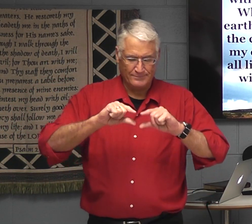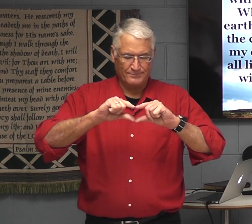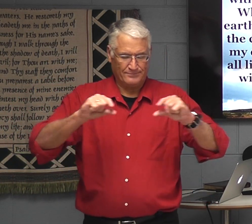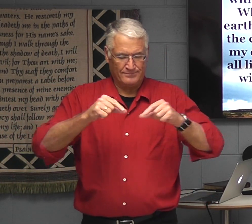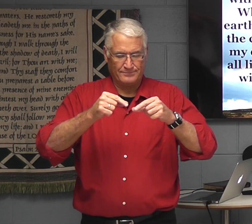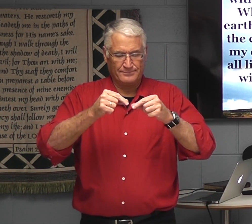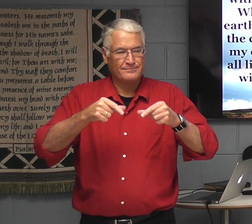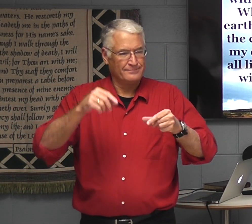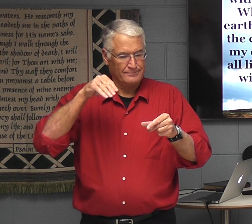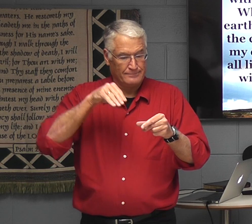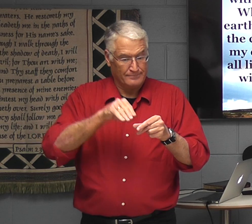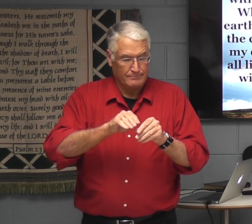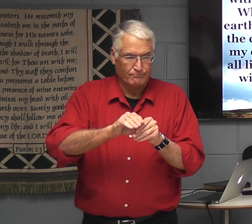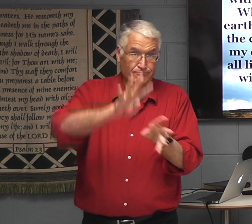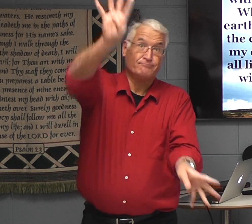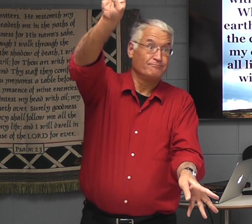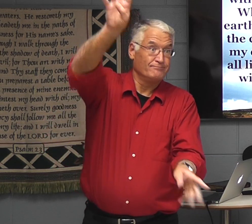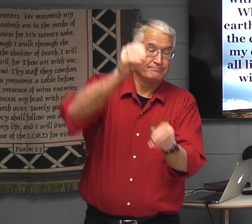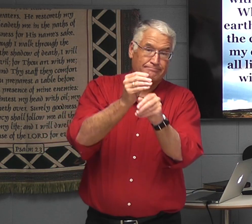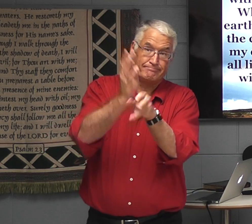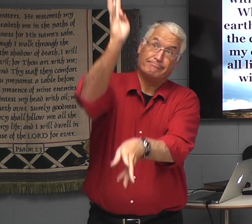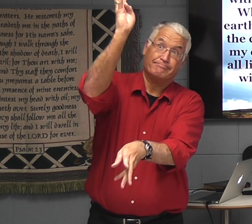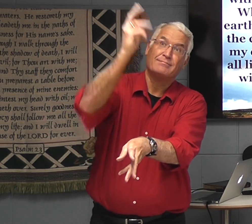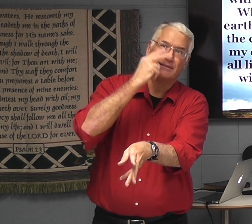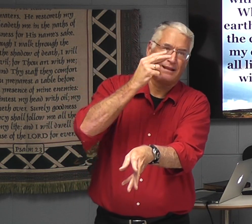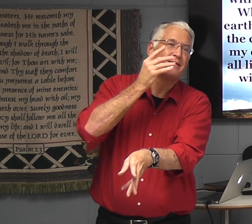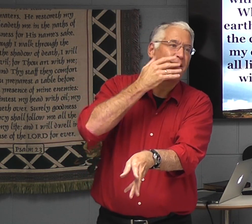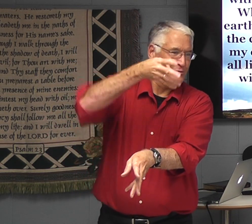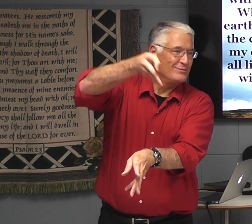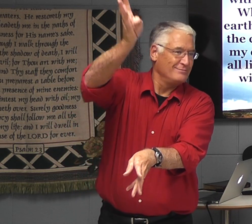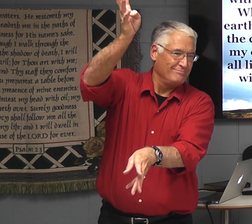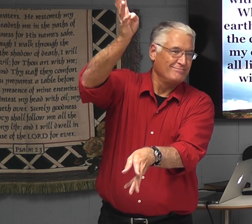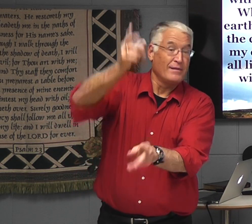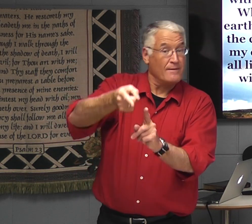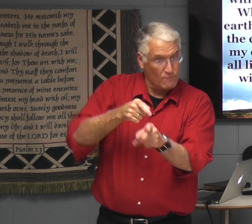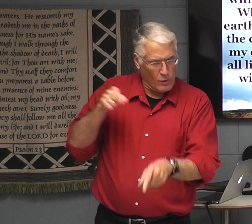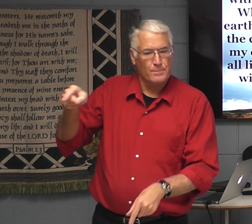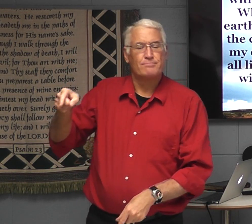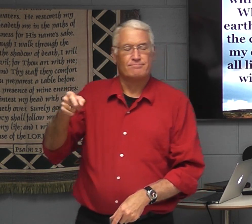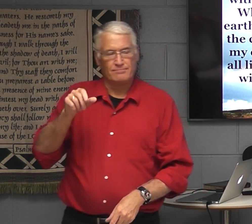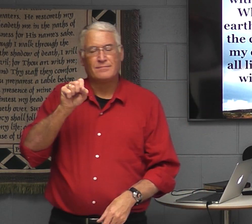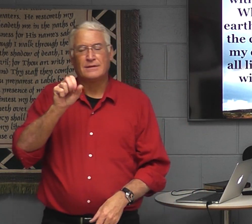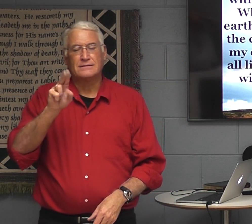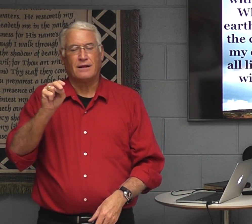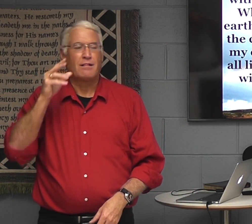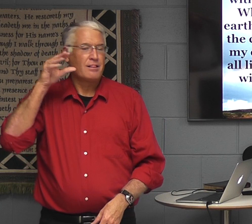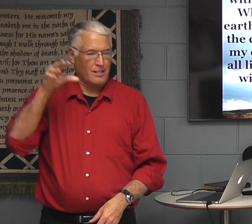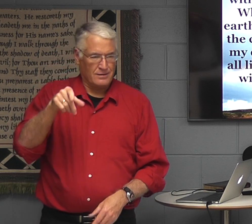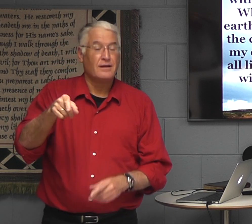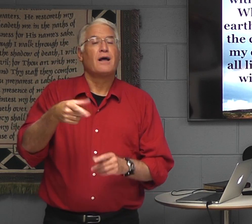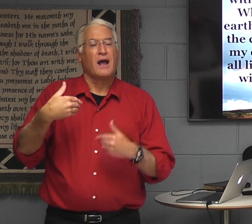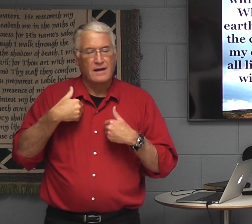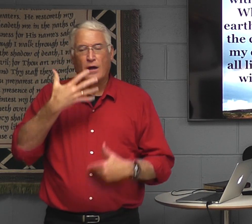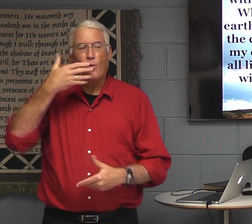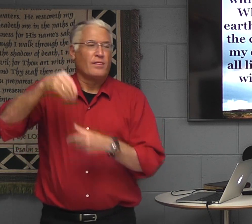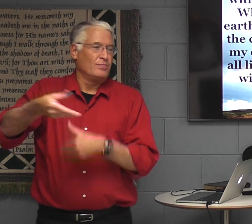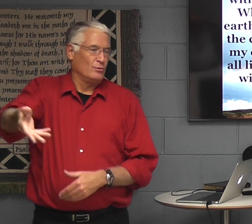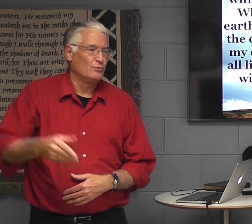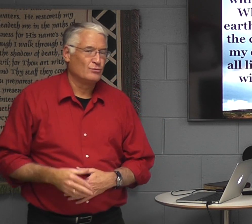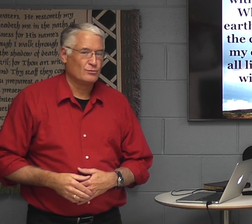A prism. When the white light comes in, it deflects the different colors. Makes a